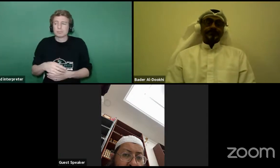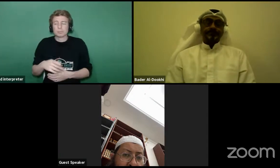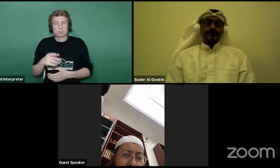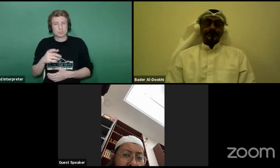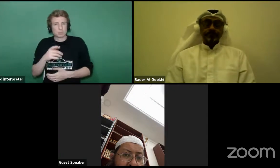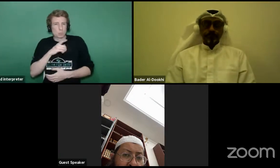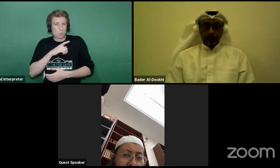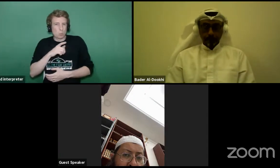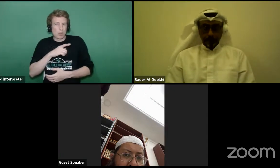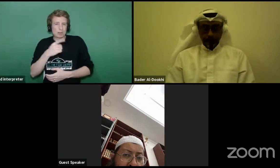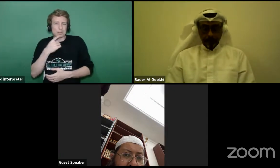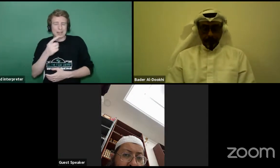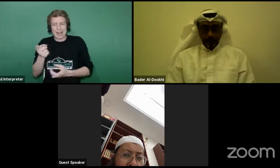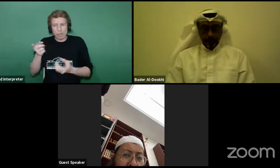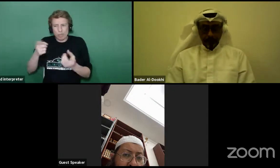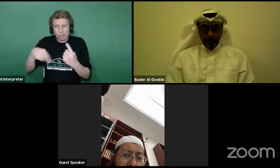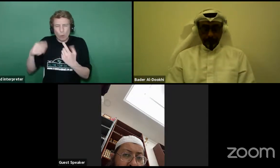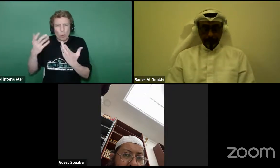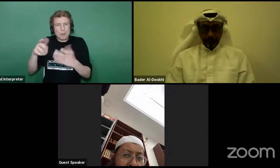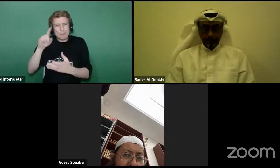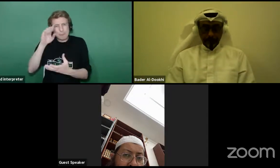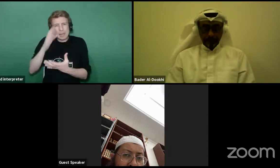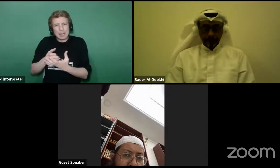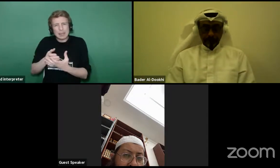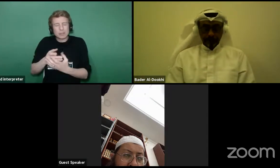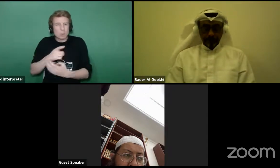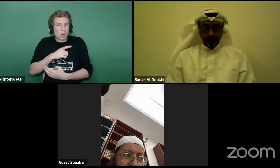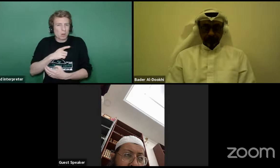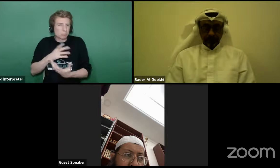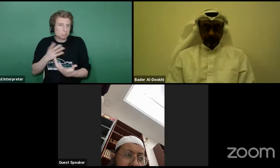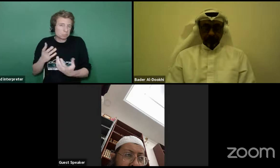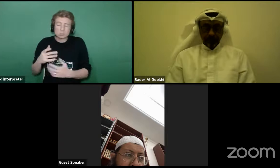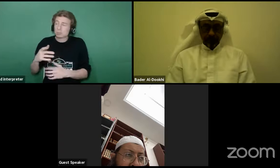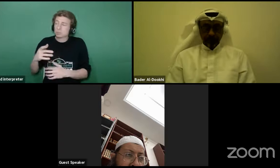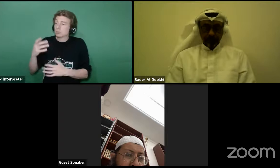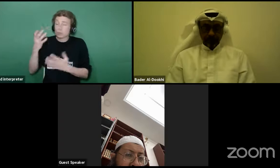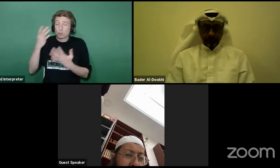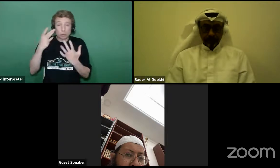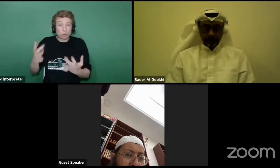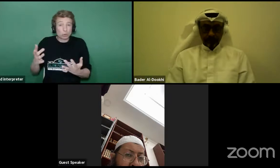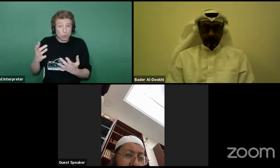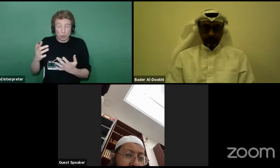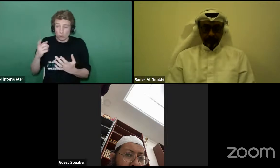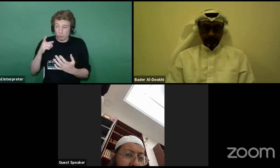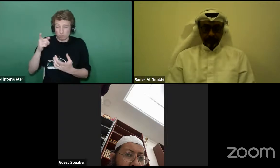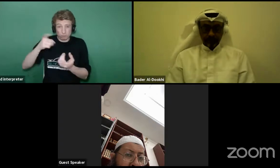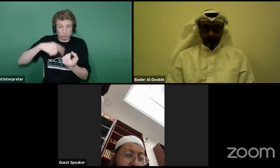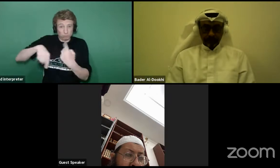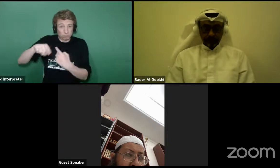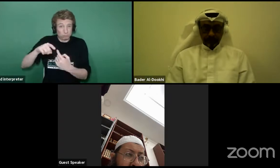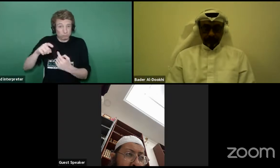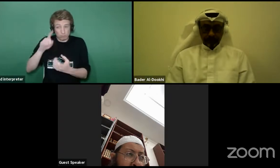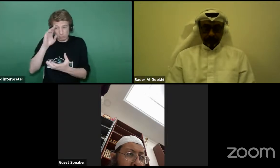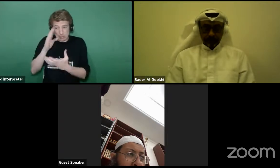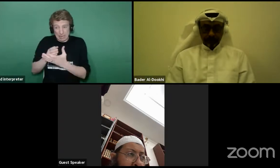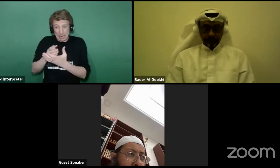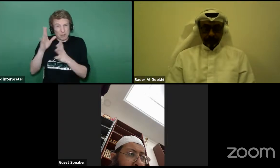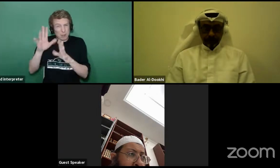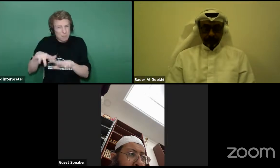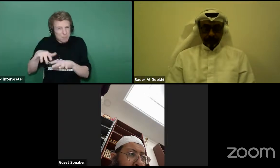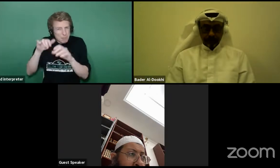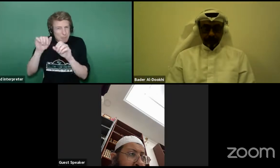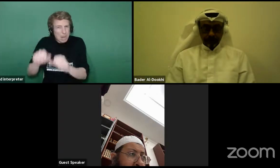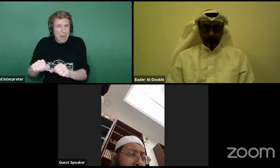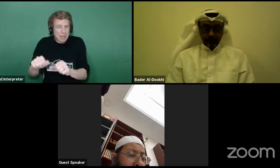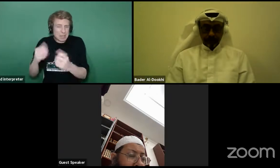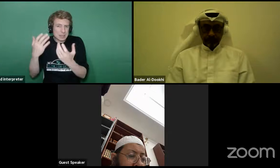blessed them, and He has blessed them over the previous nations. How is that so?